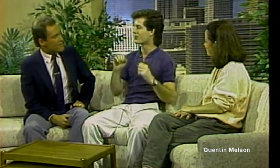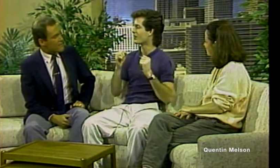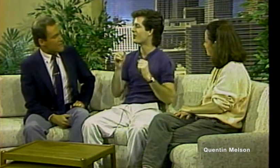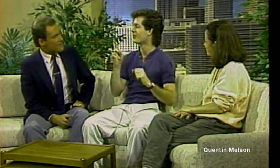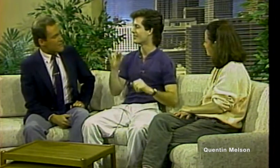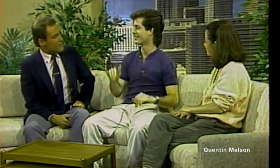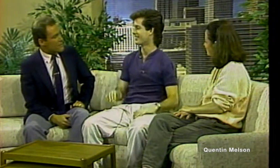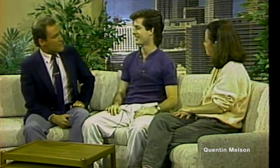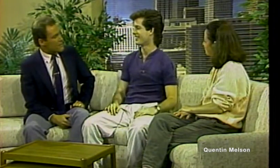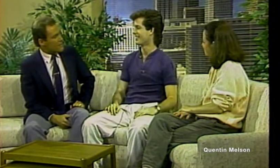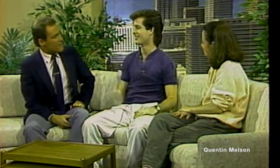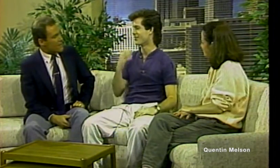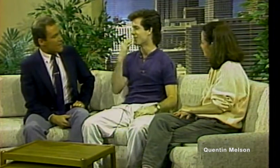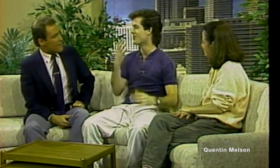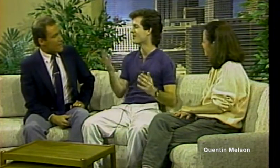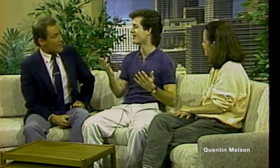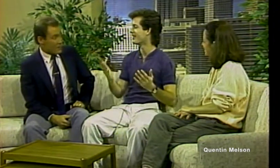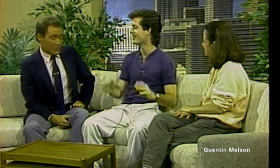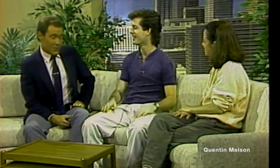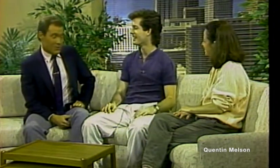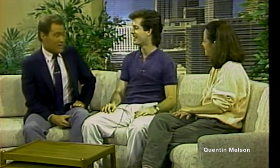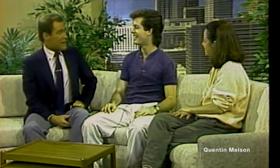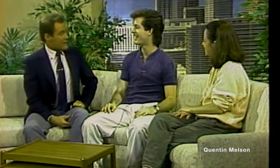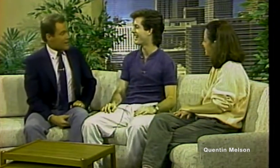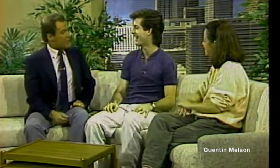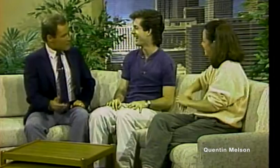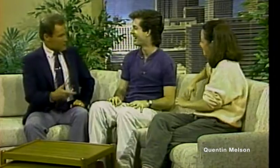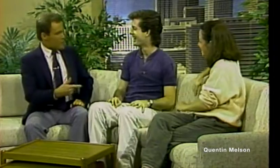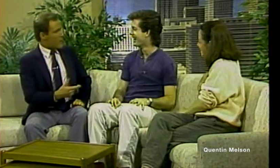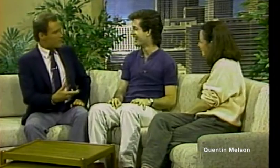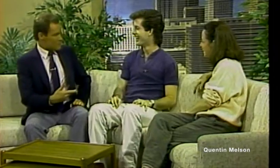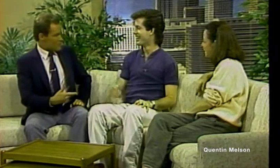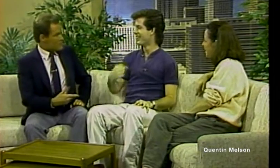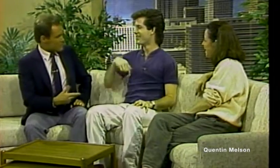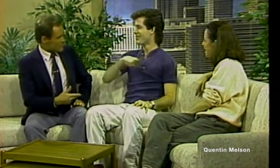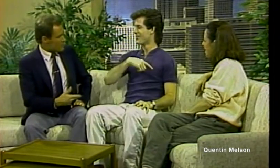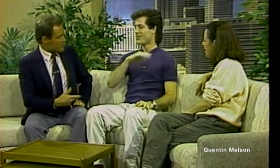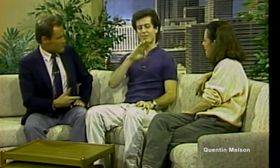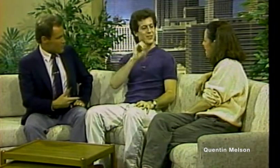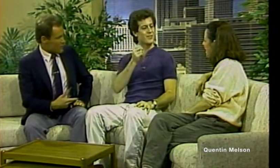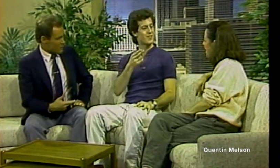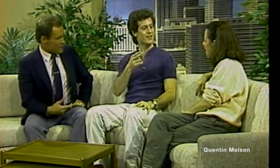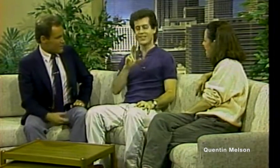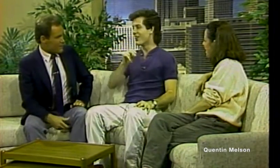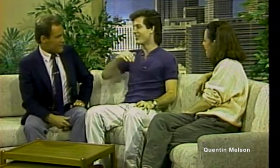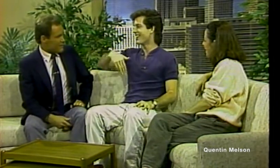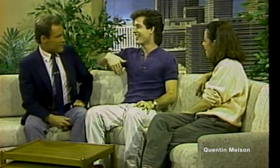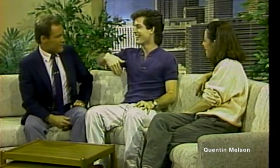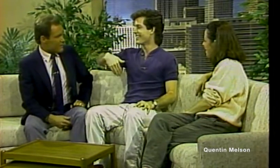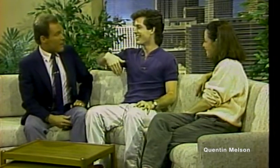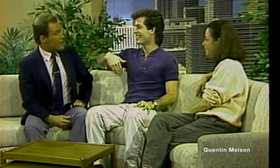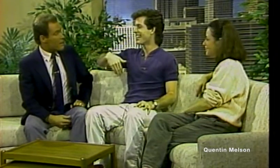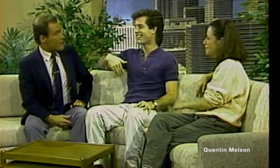very cold in Kentucky, and it's very warm here. Oh, yeah. you were out to the beach a little bit this morning, right? No, not yet.